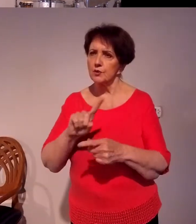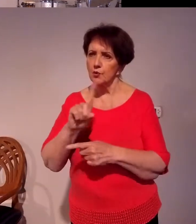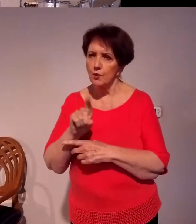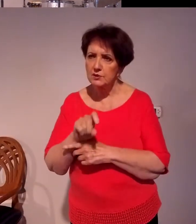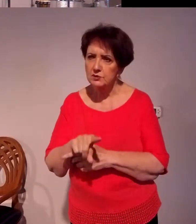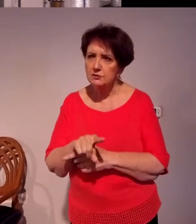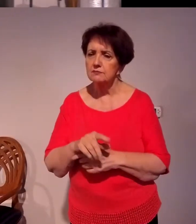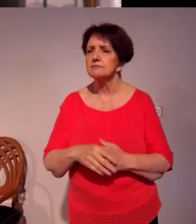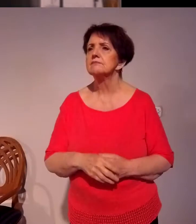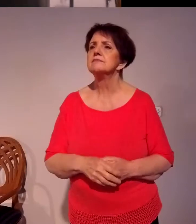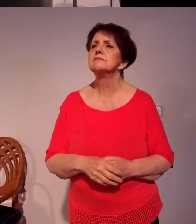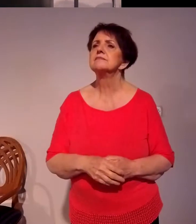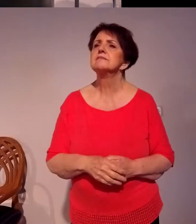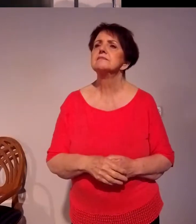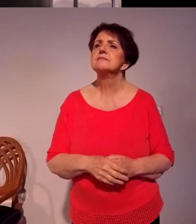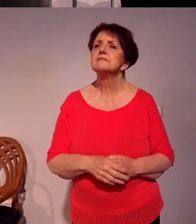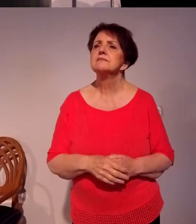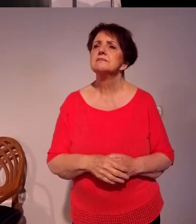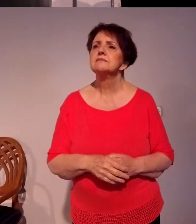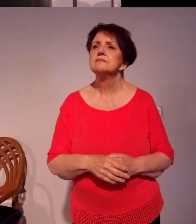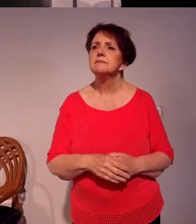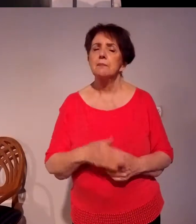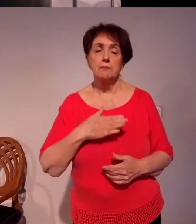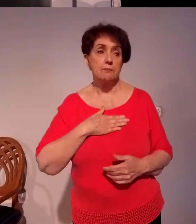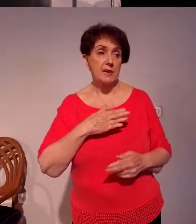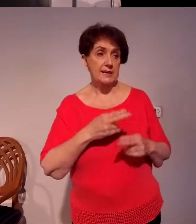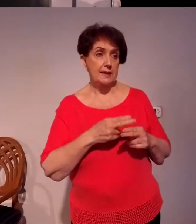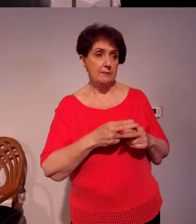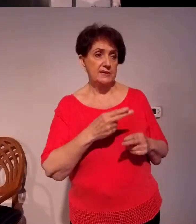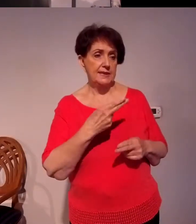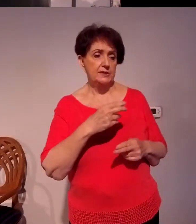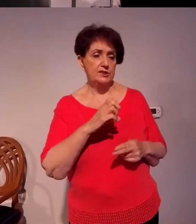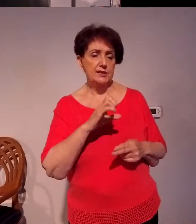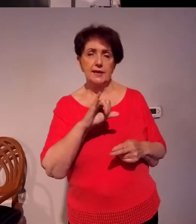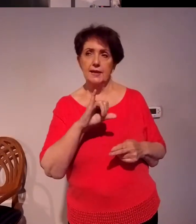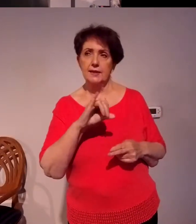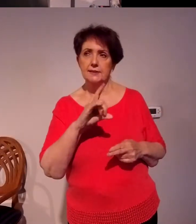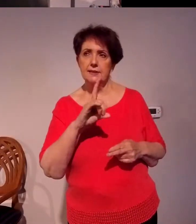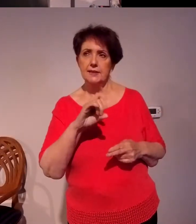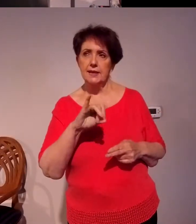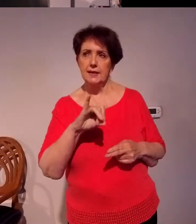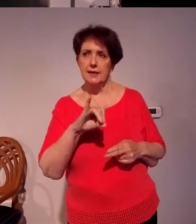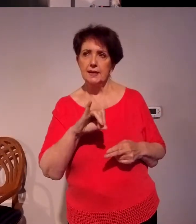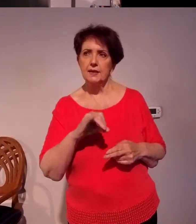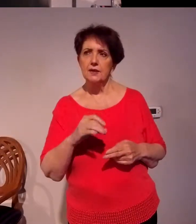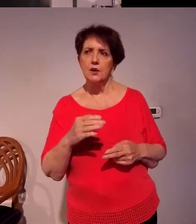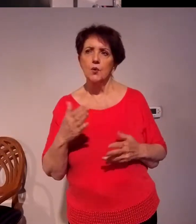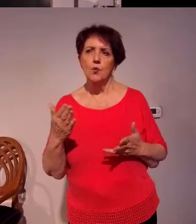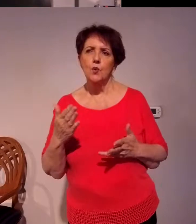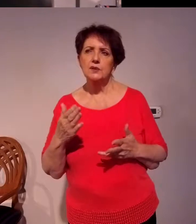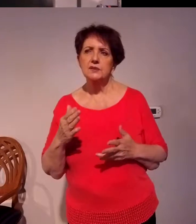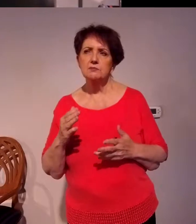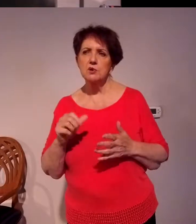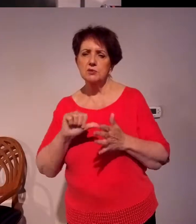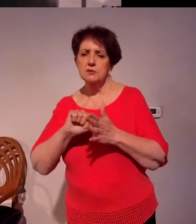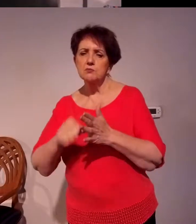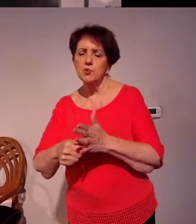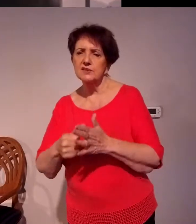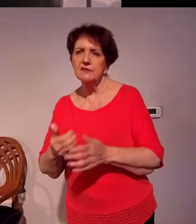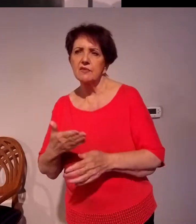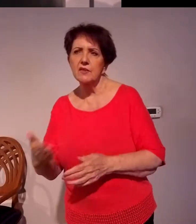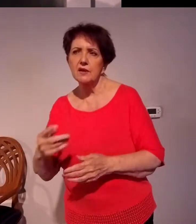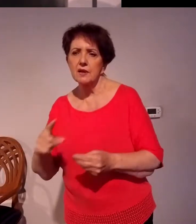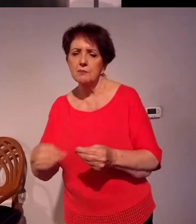on your card. My name is Heidi King. I'm answering what is the most compelling thing about science of mind,